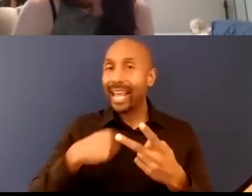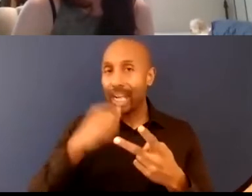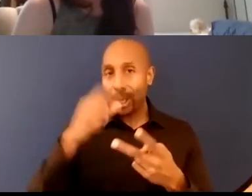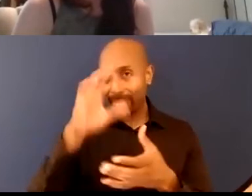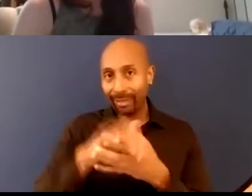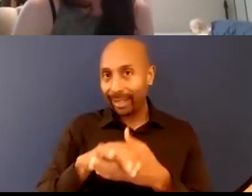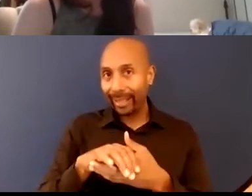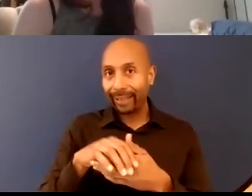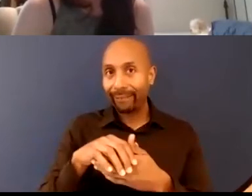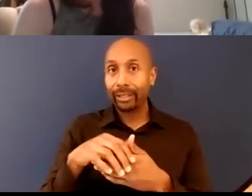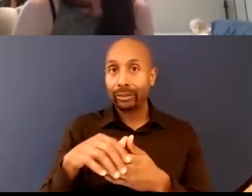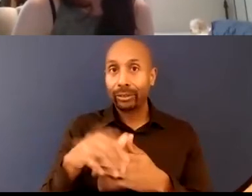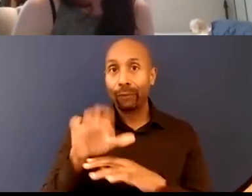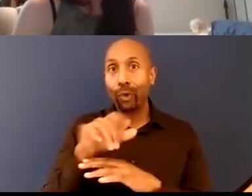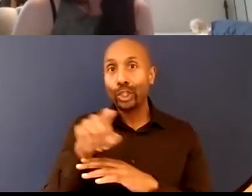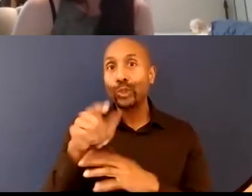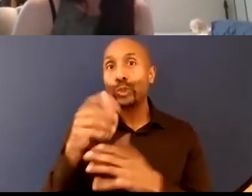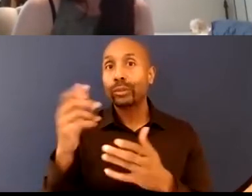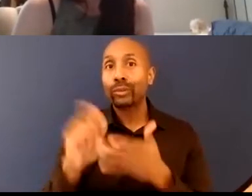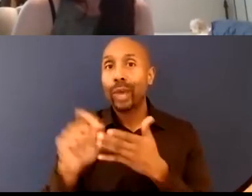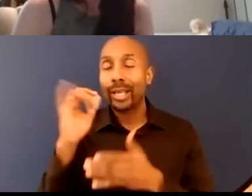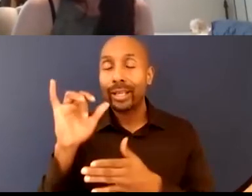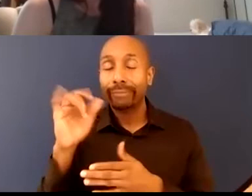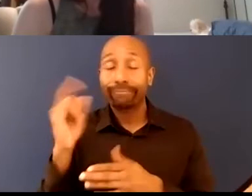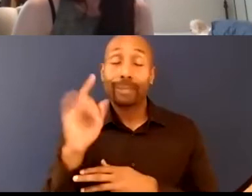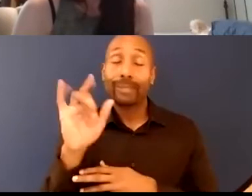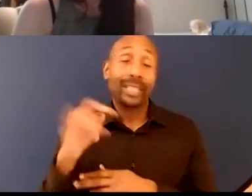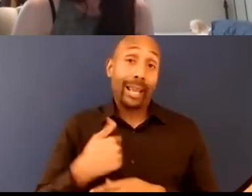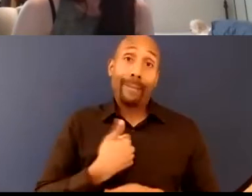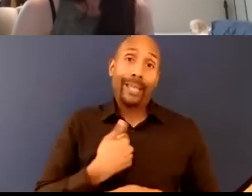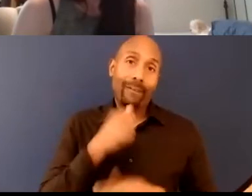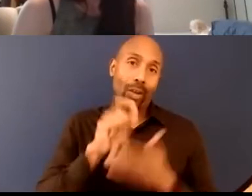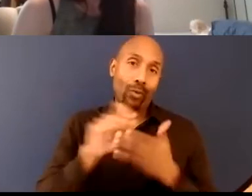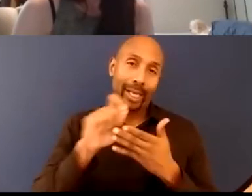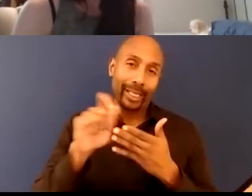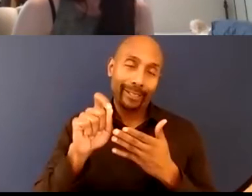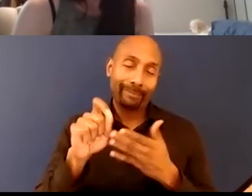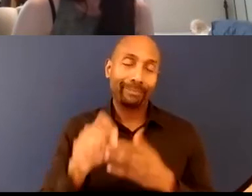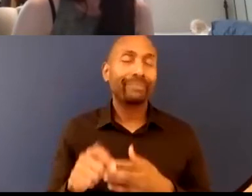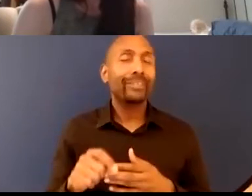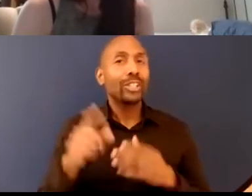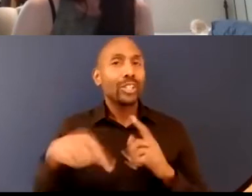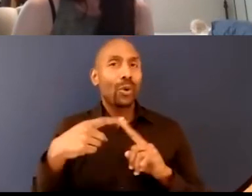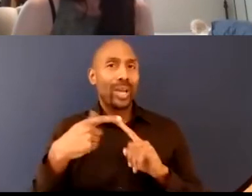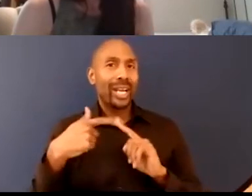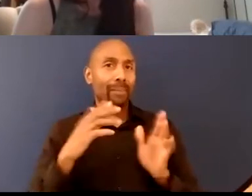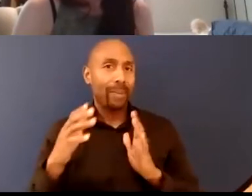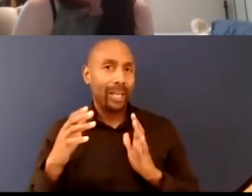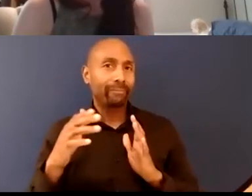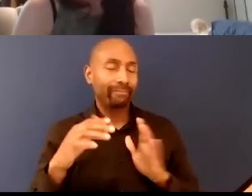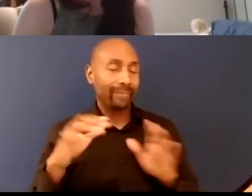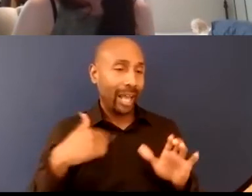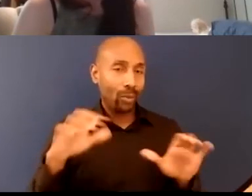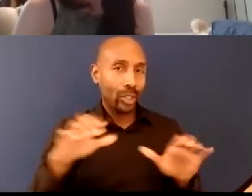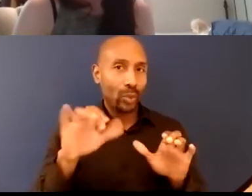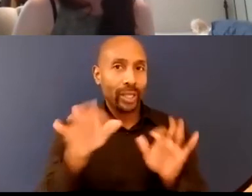some weird ones came up. And this is usually when we get to like the 10th.